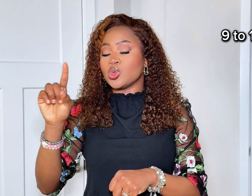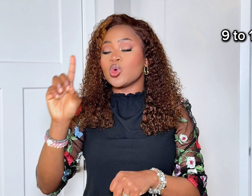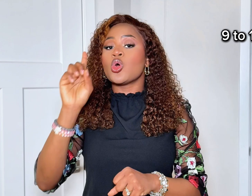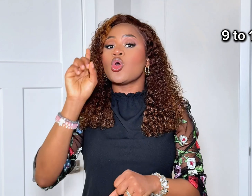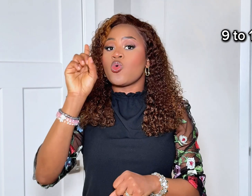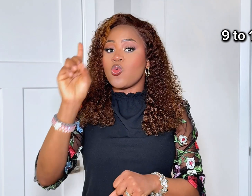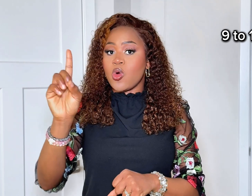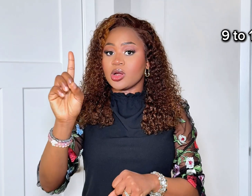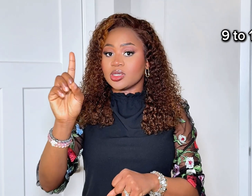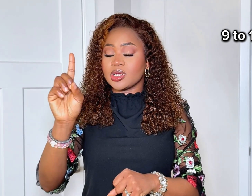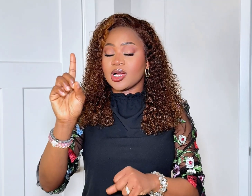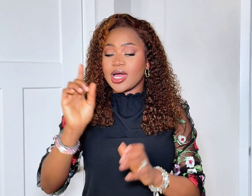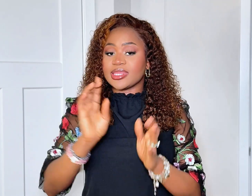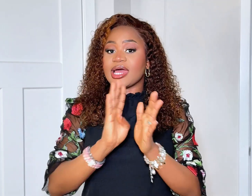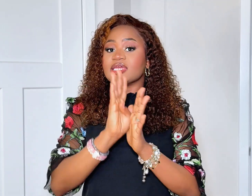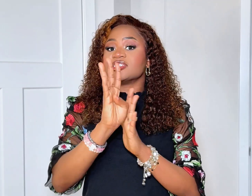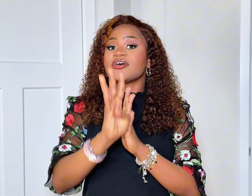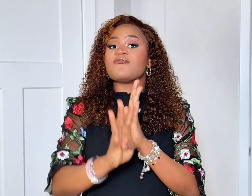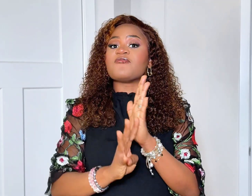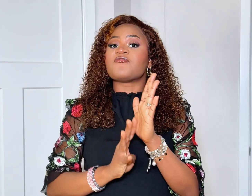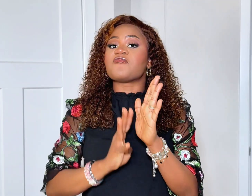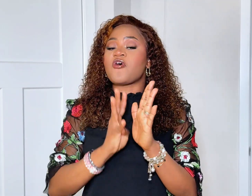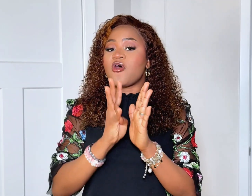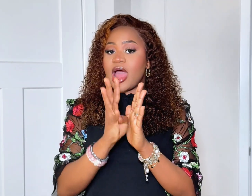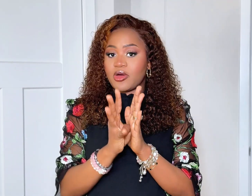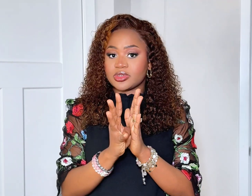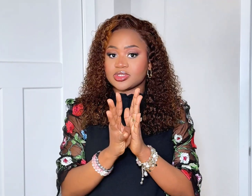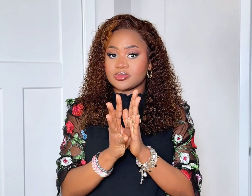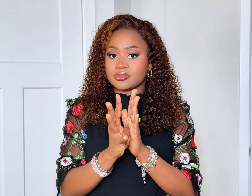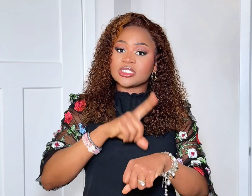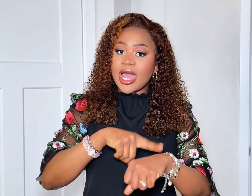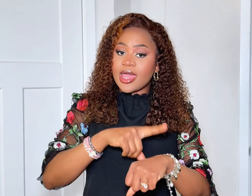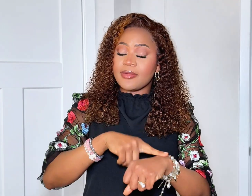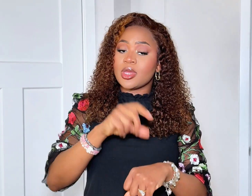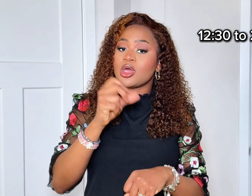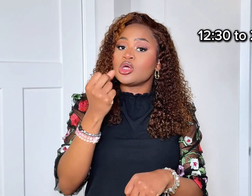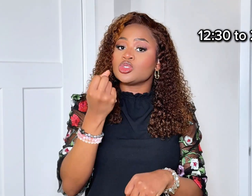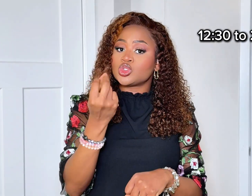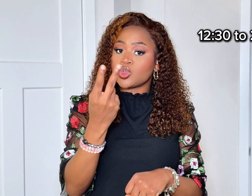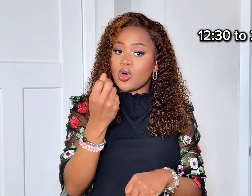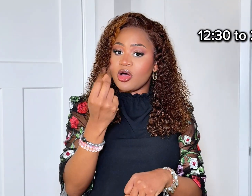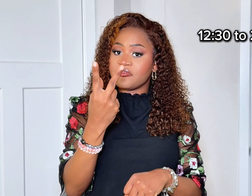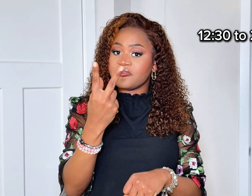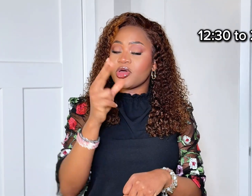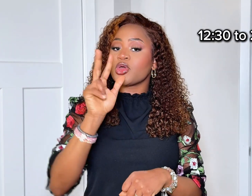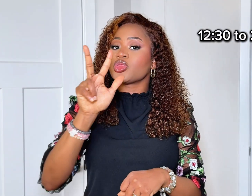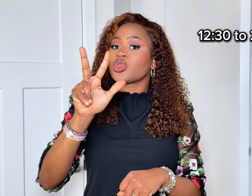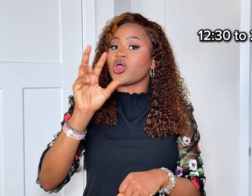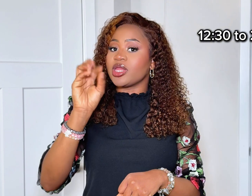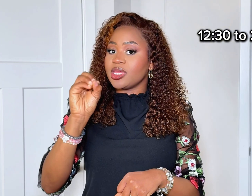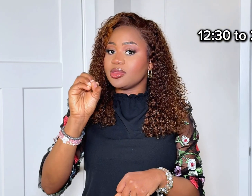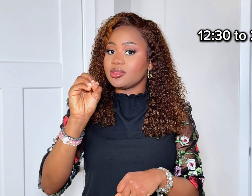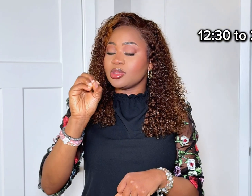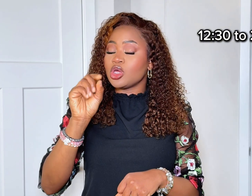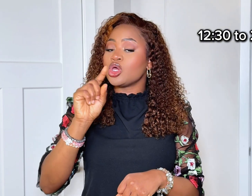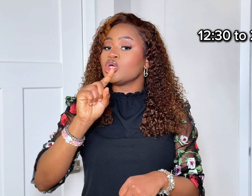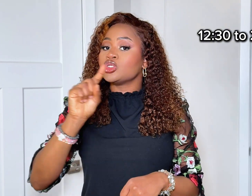to 1. And that is 4 hours. Time 12:30